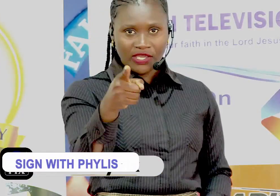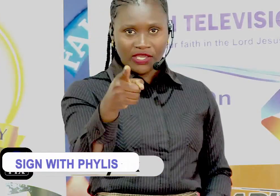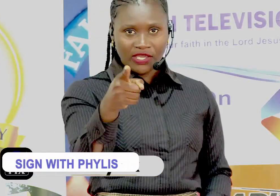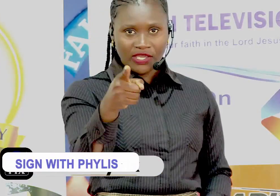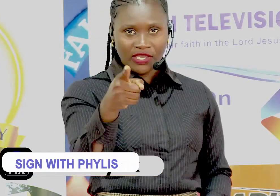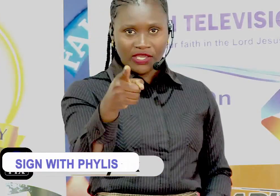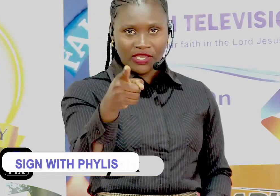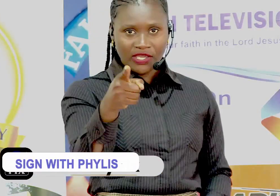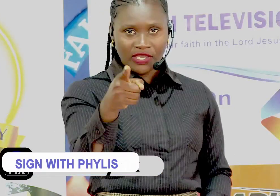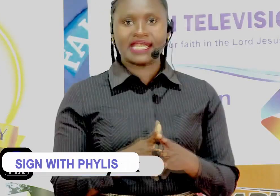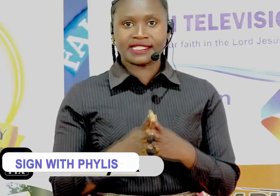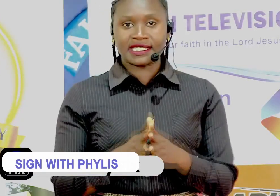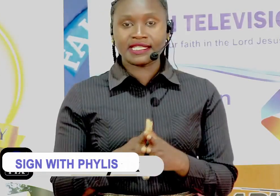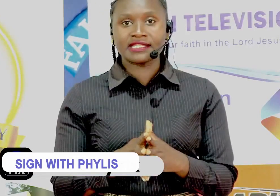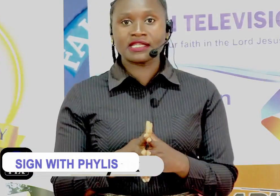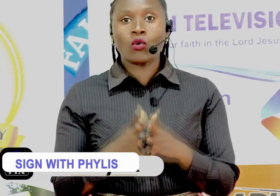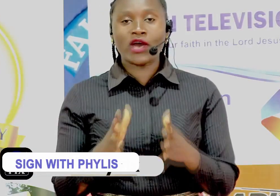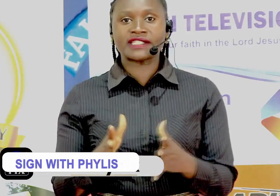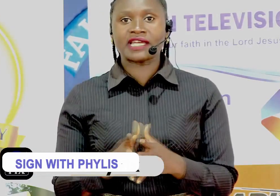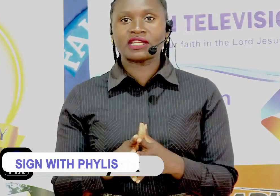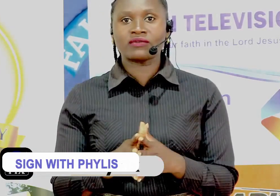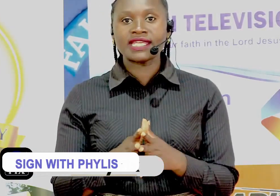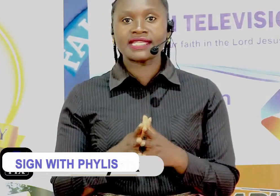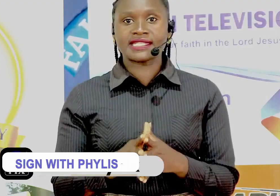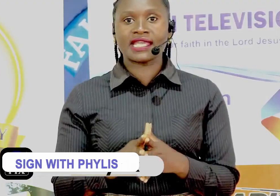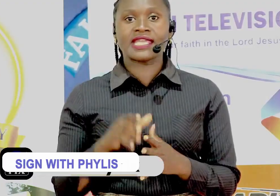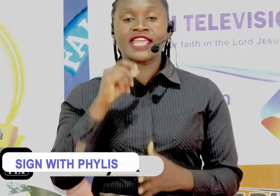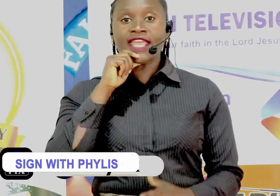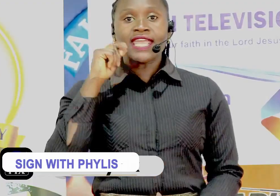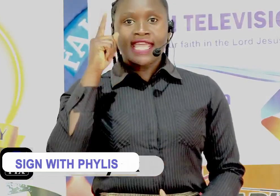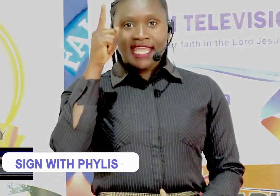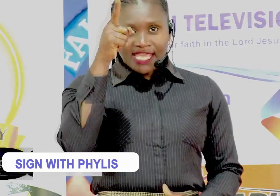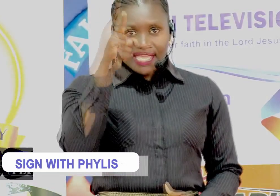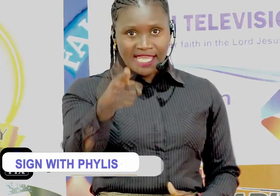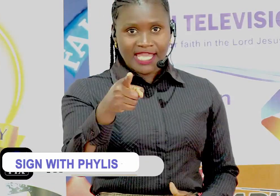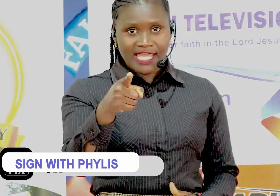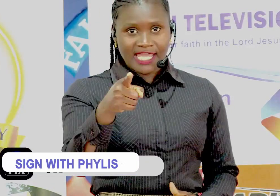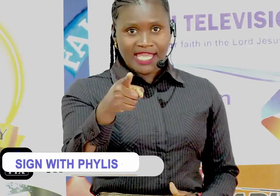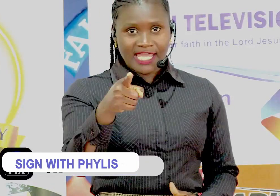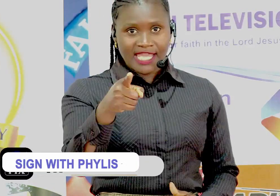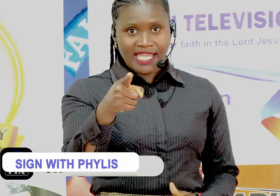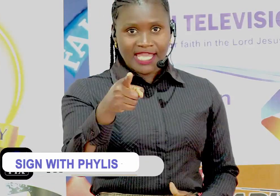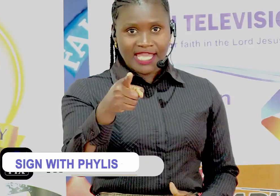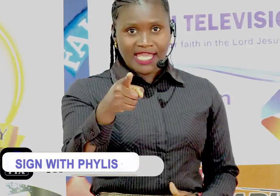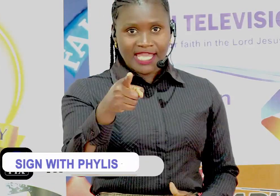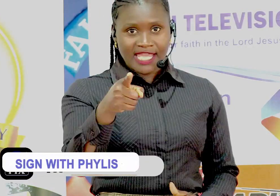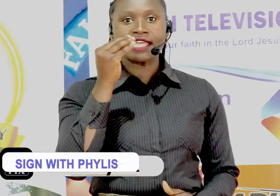So maybe in a sentence, what can we say? He is